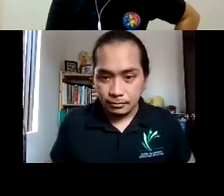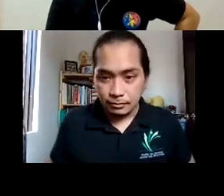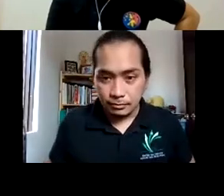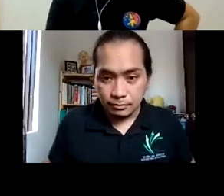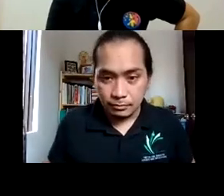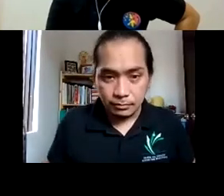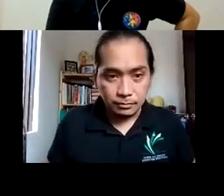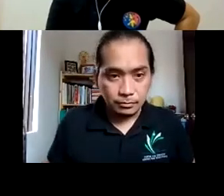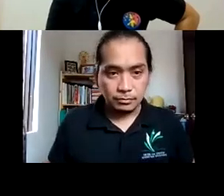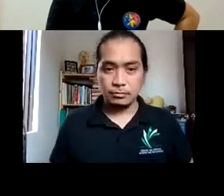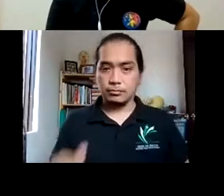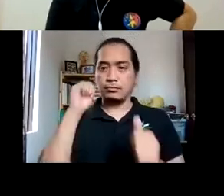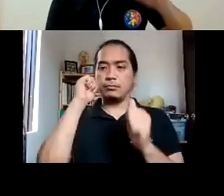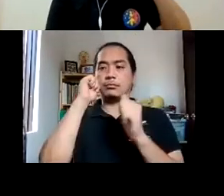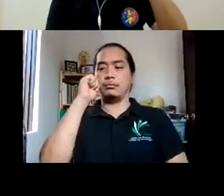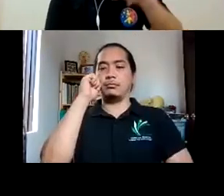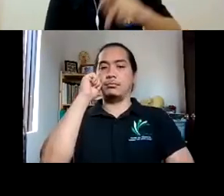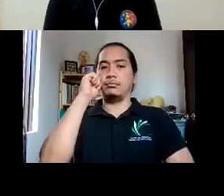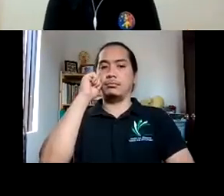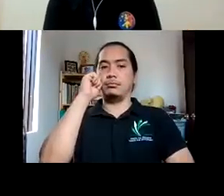Daughter. Okay.